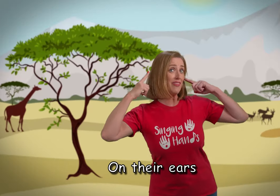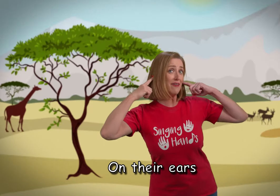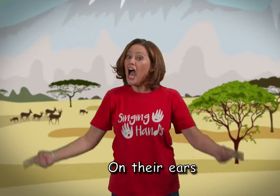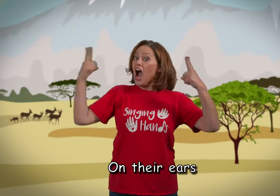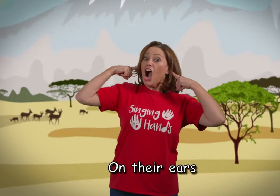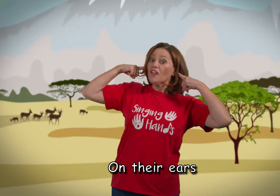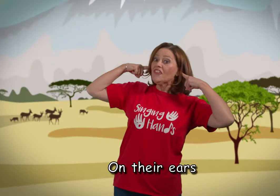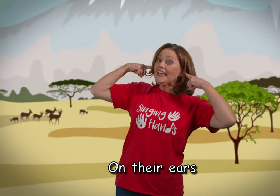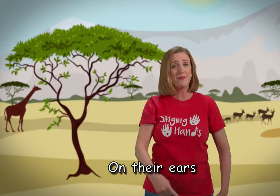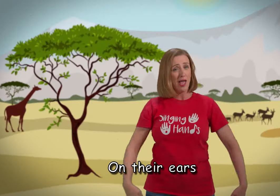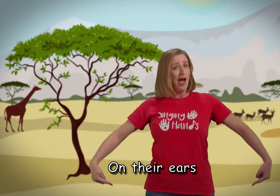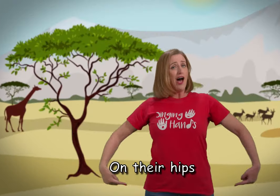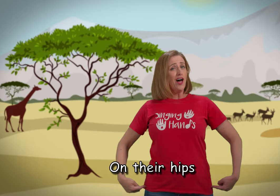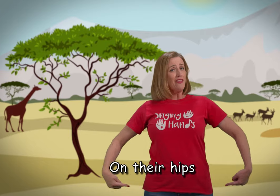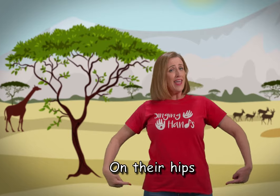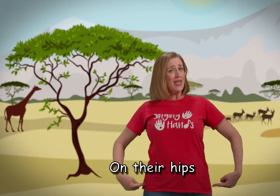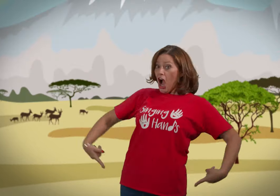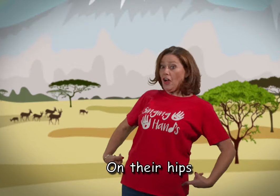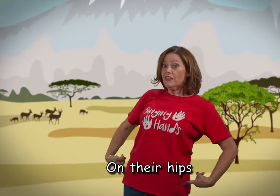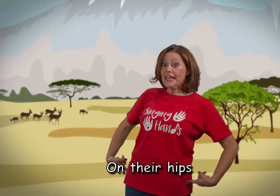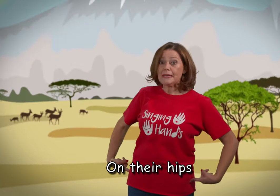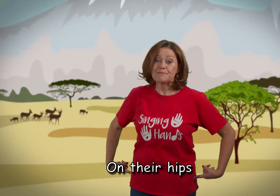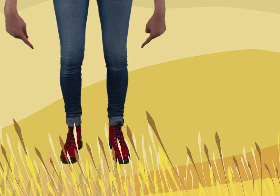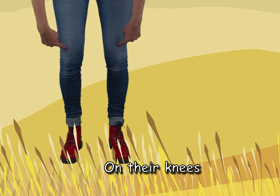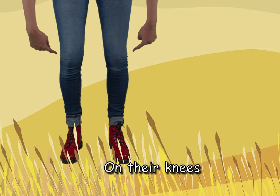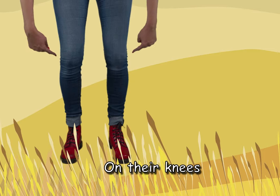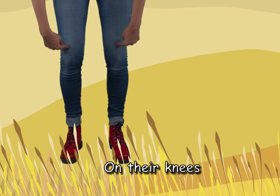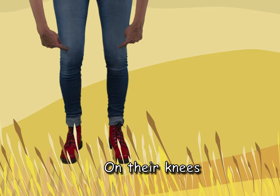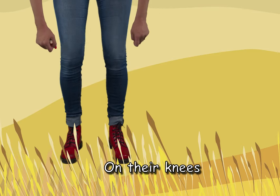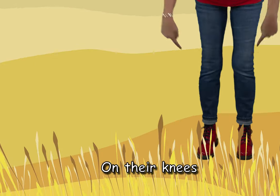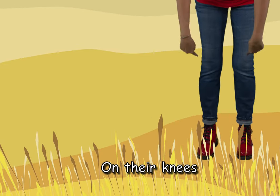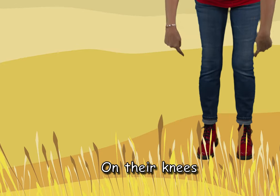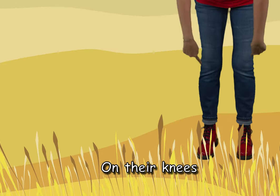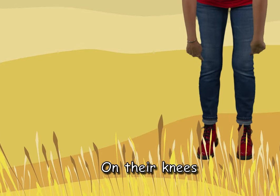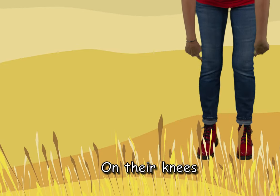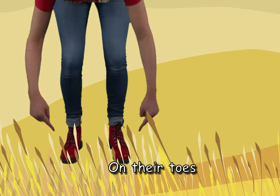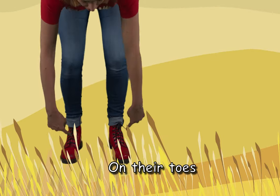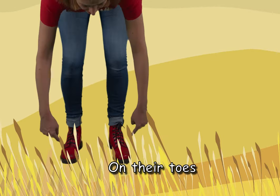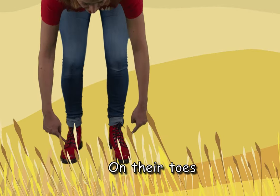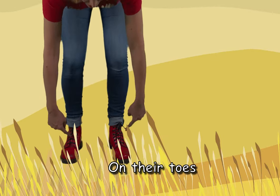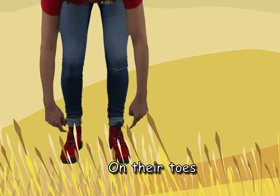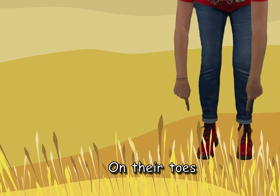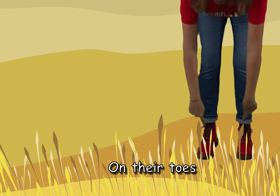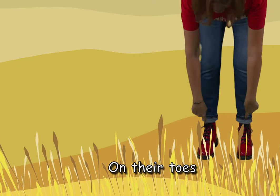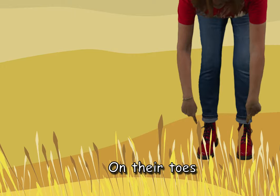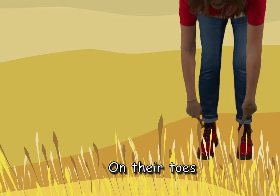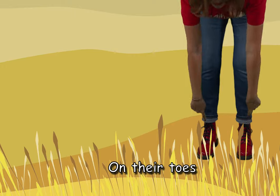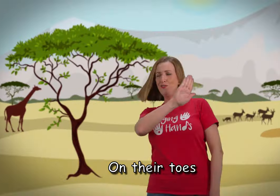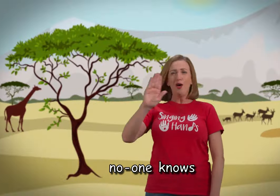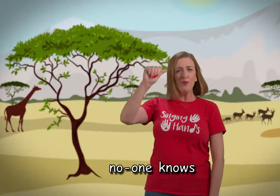their ears, on their ears On their hips, on their hips On their knees, on their knees On their toes, on their toes No